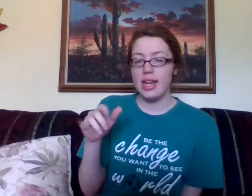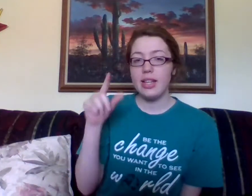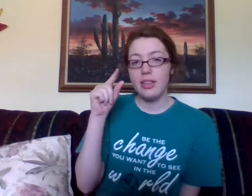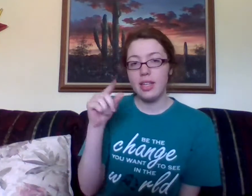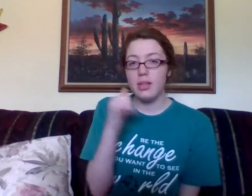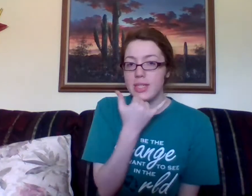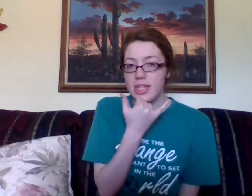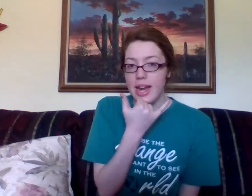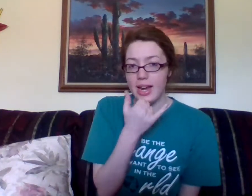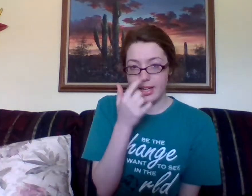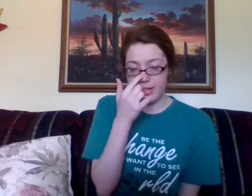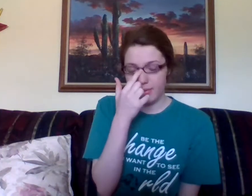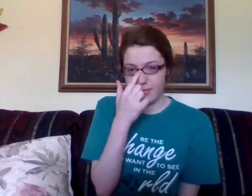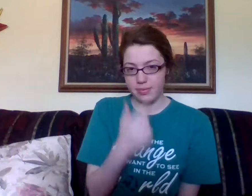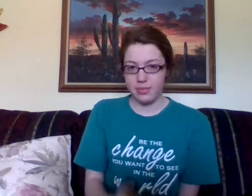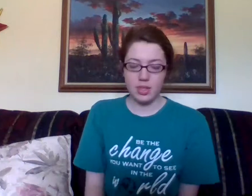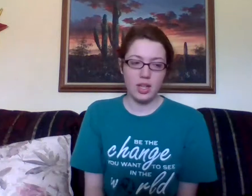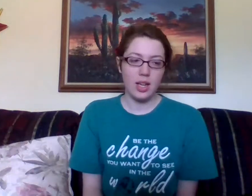Any little mistake,